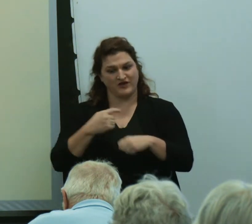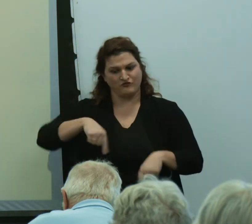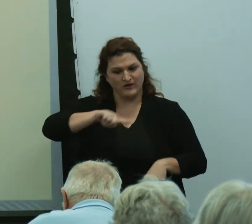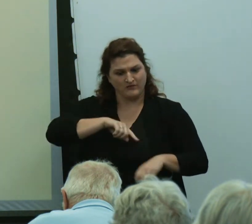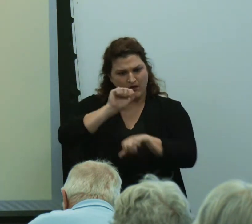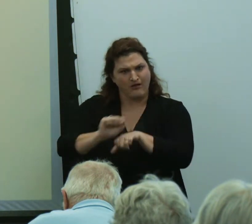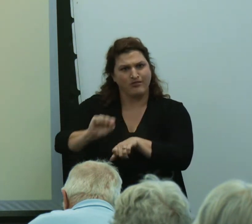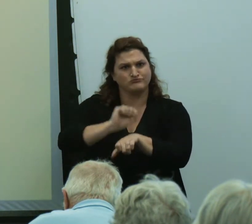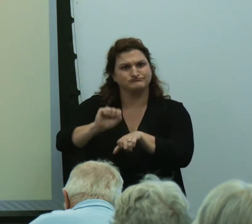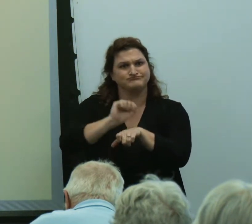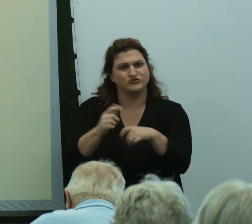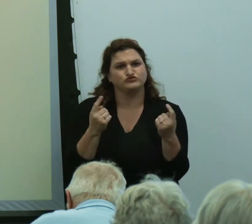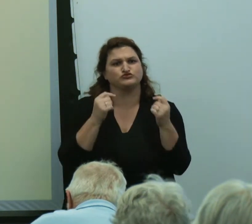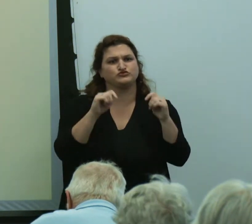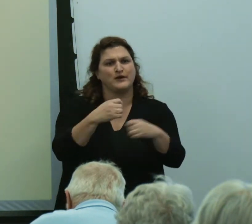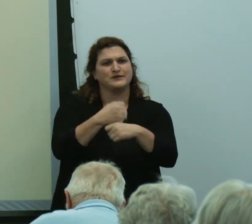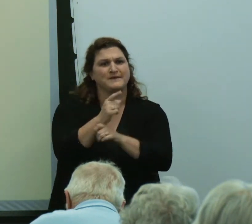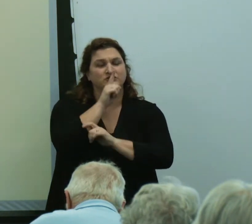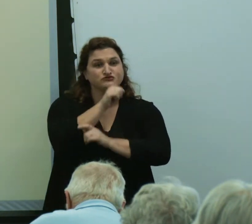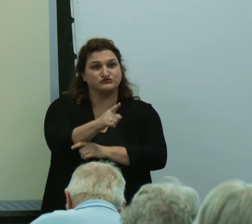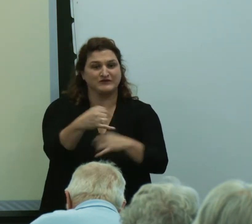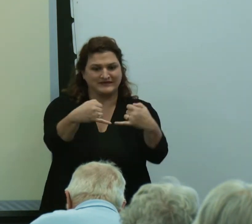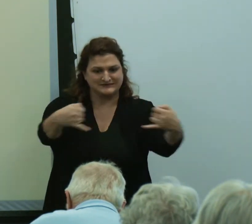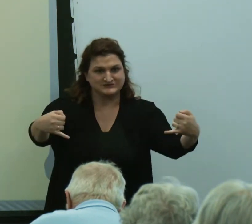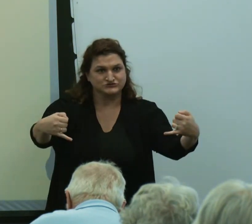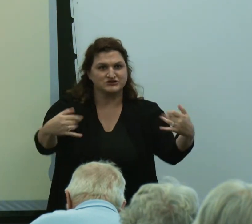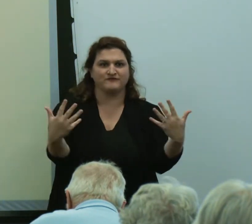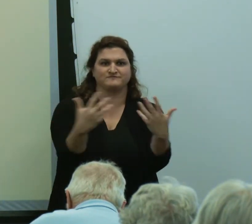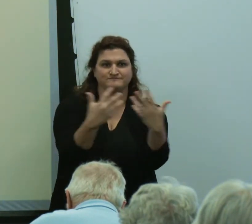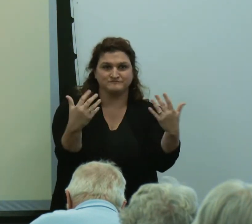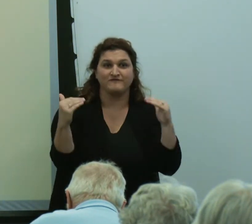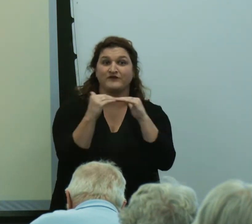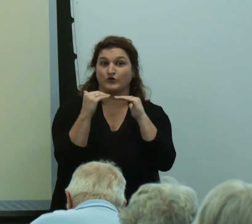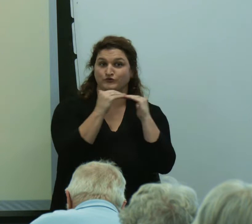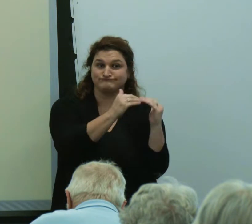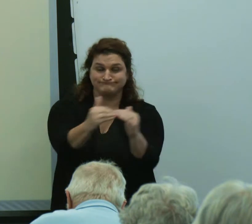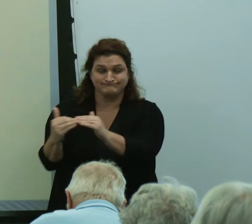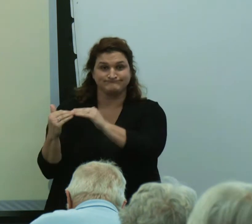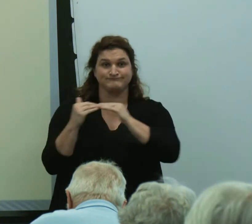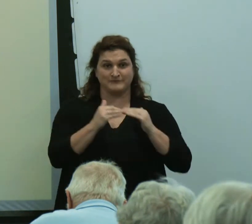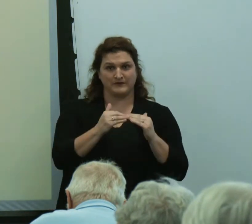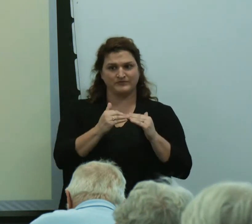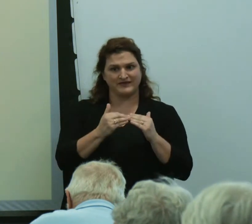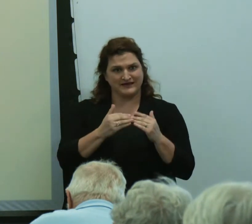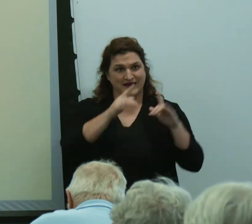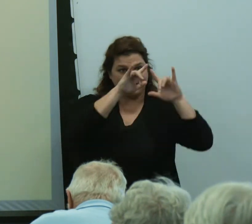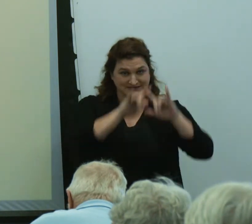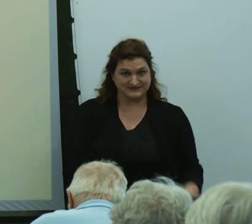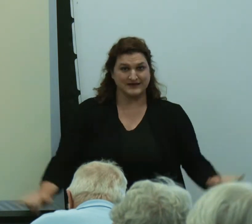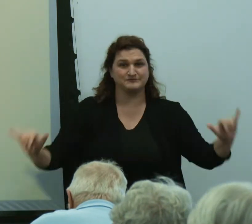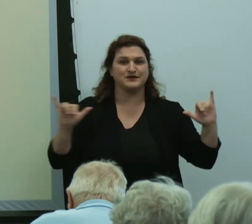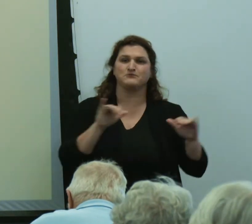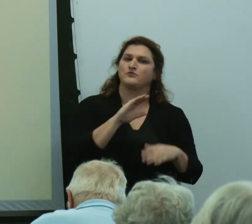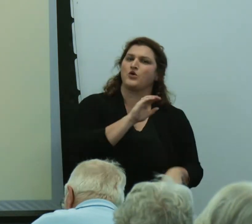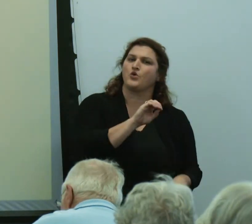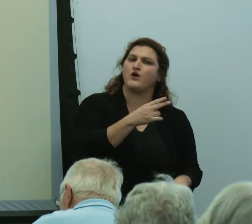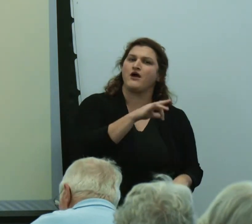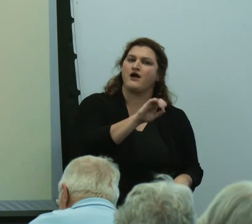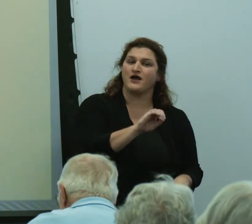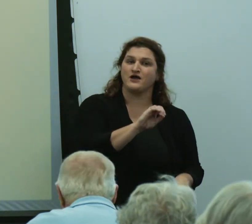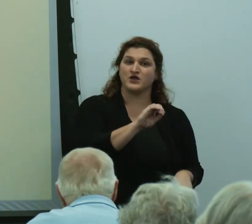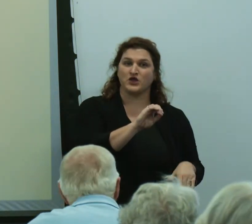Ohio. During that time, Ohio's congressional delegation went from 11